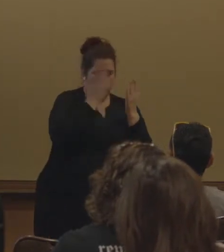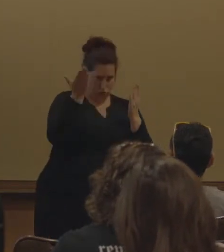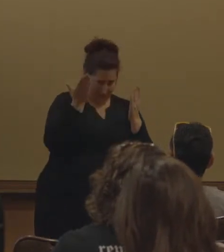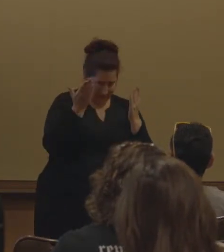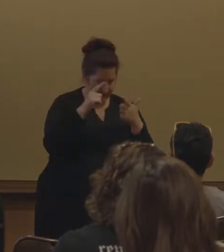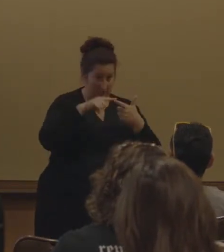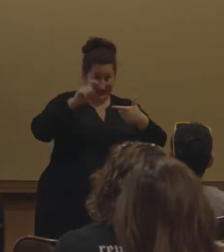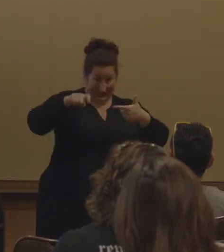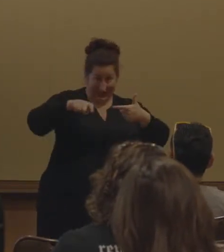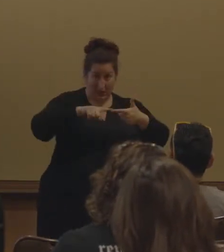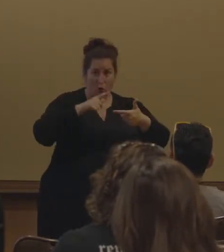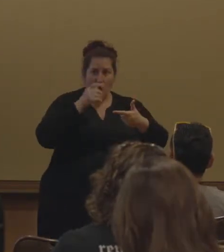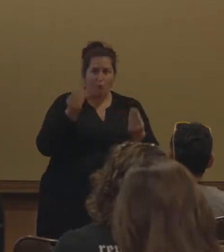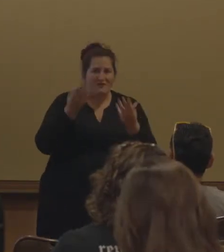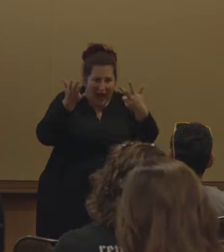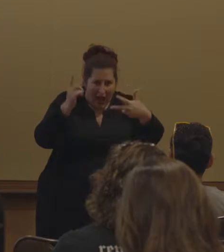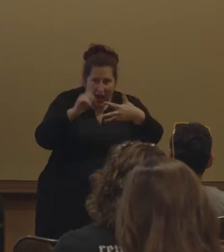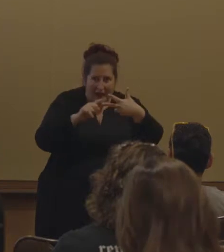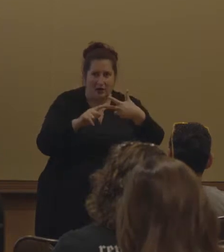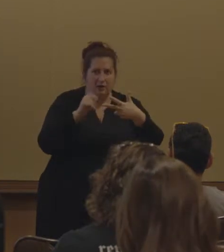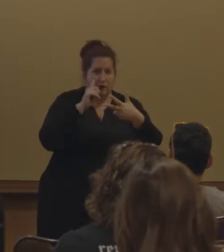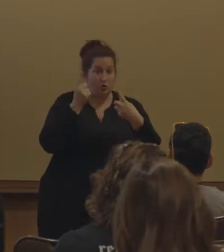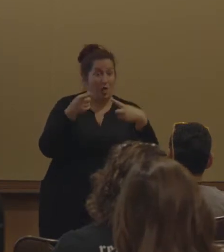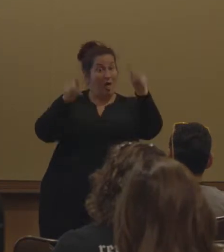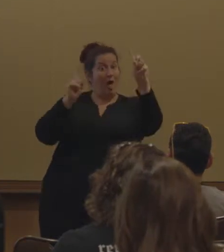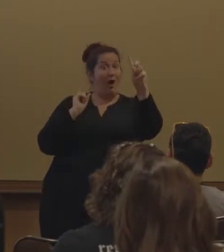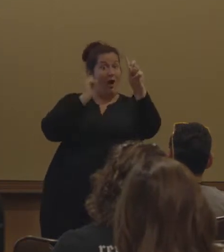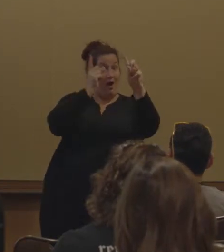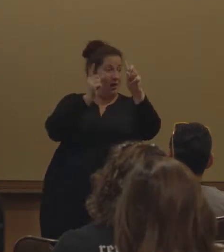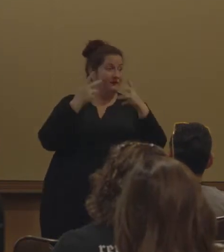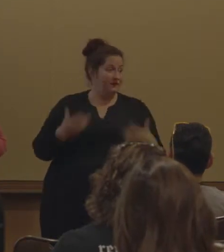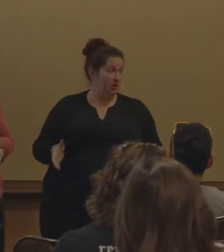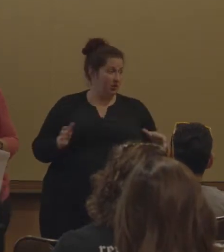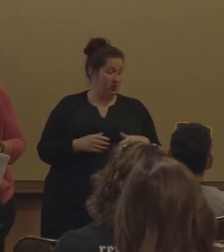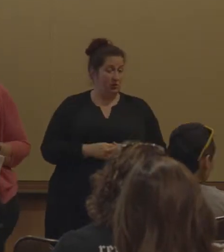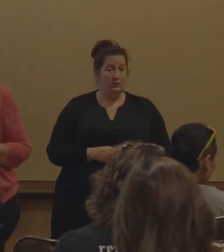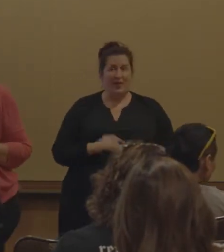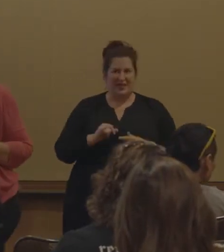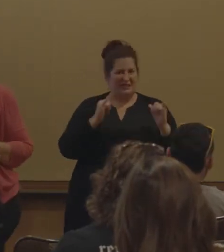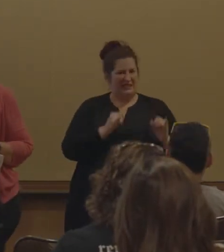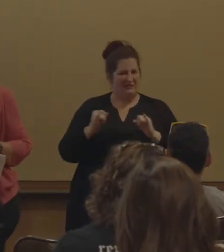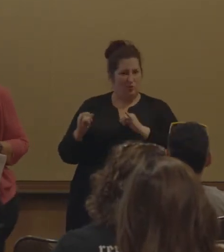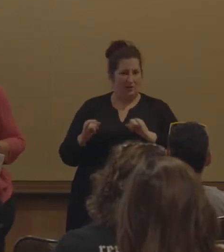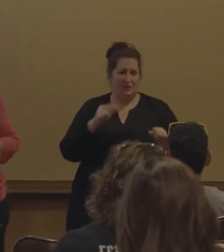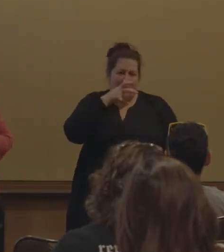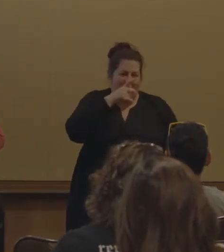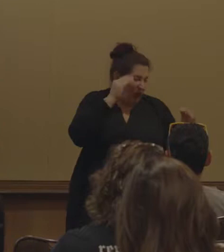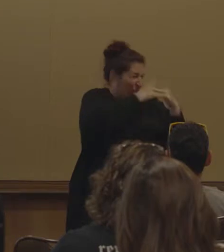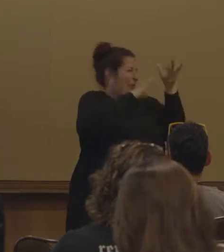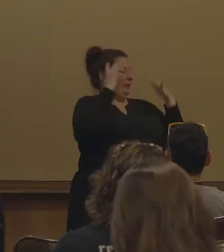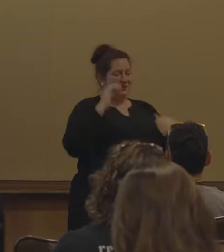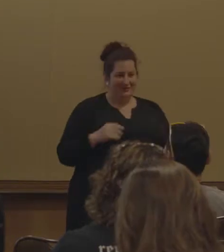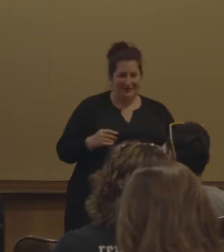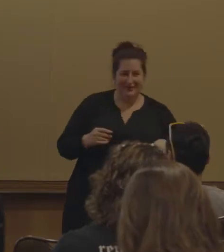you need and who's gonna provide those services in order for you to reach that goal. So that's where it's so individualized.